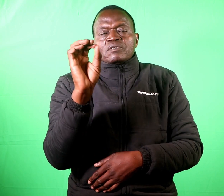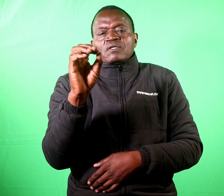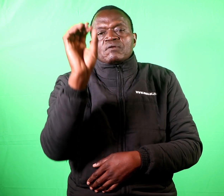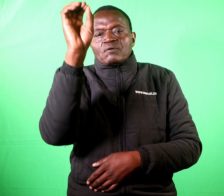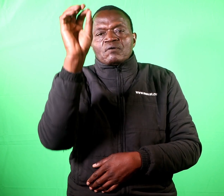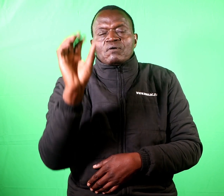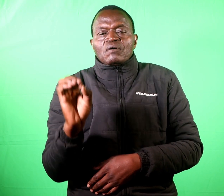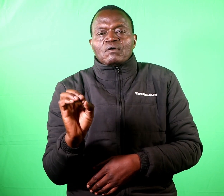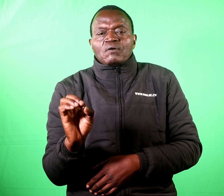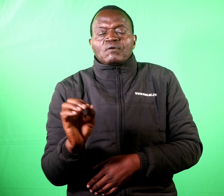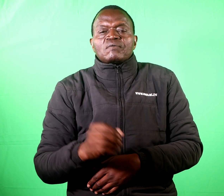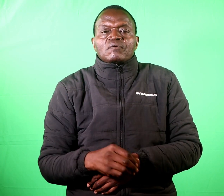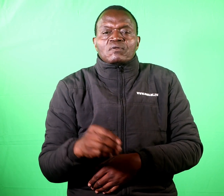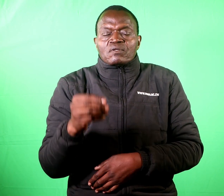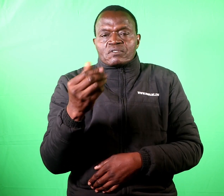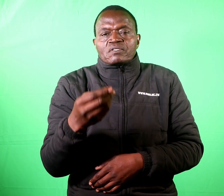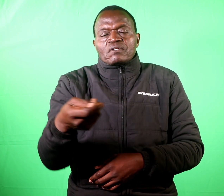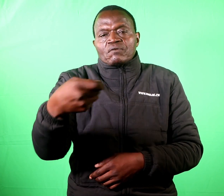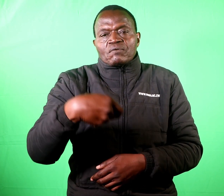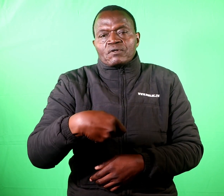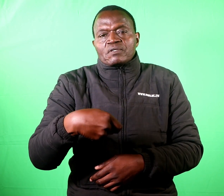17.0%, salary or wages